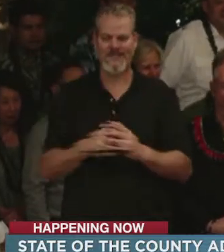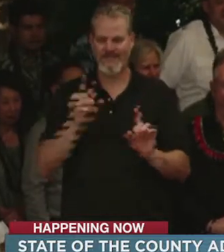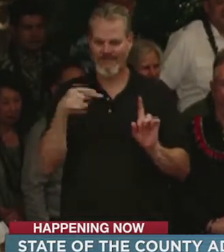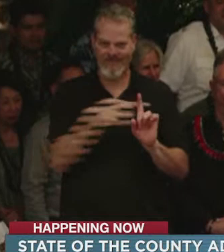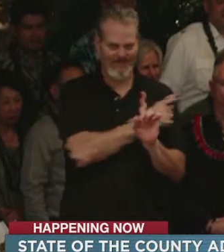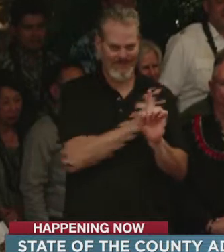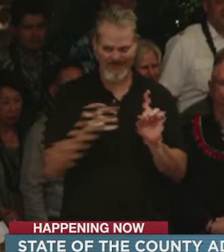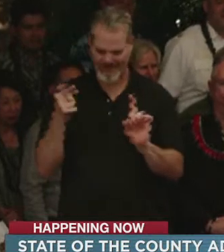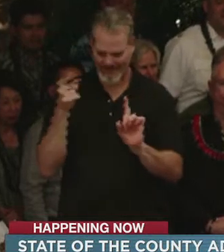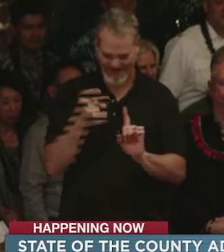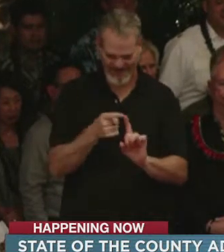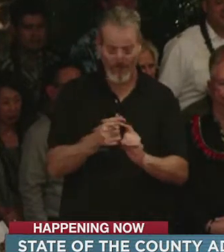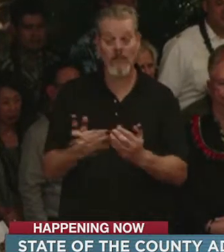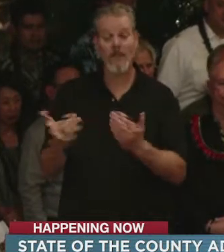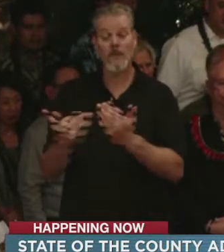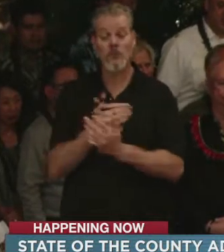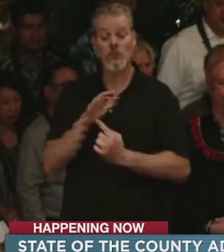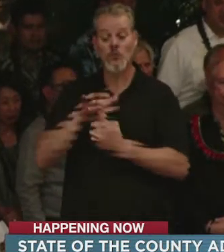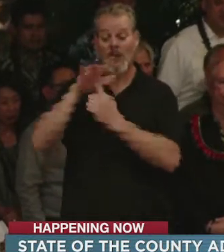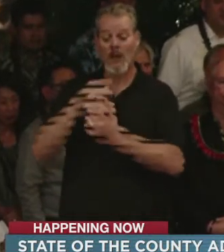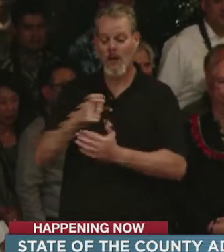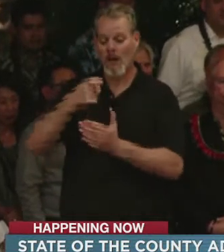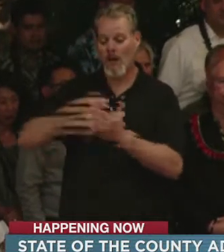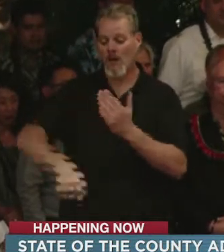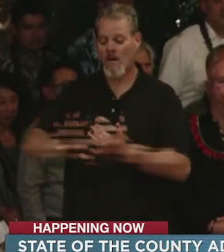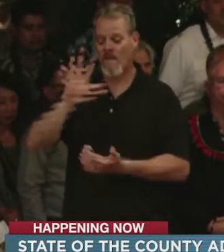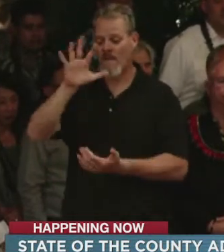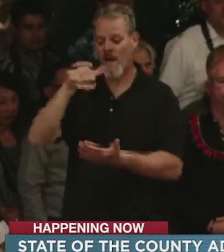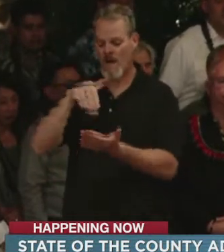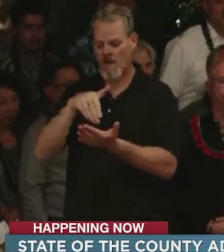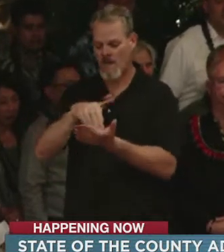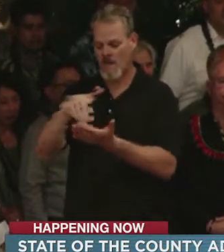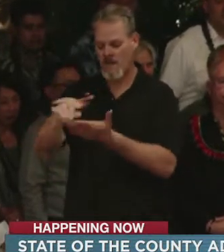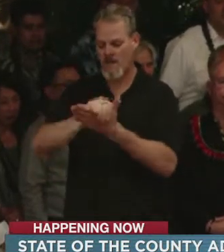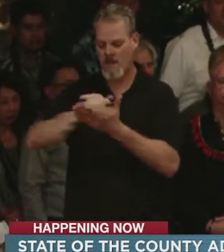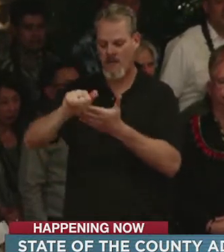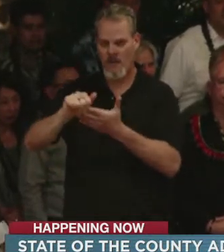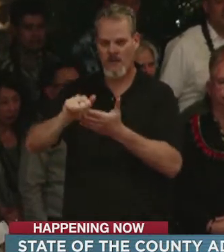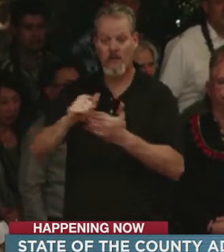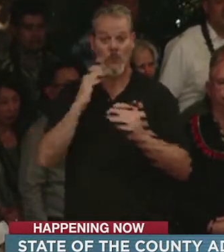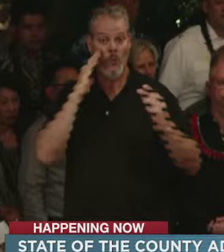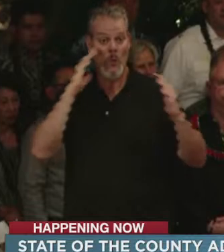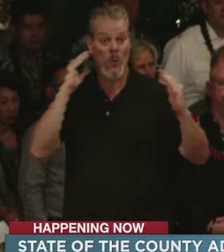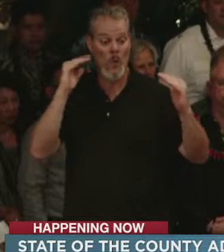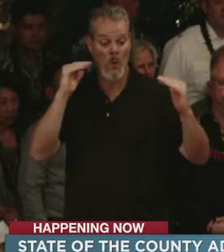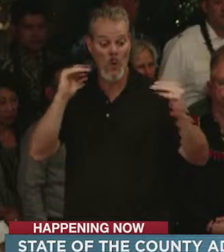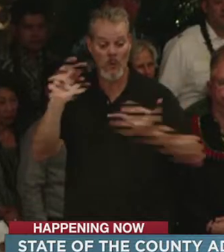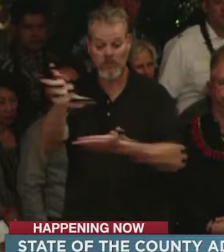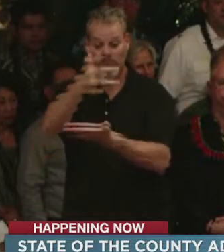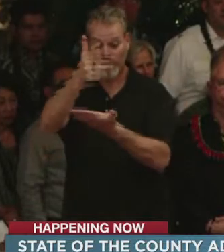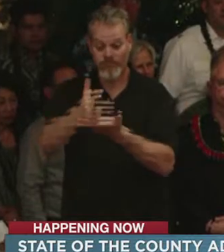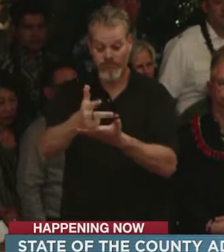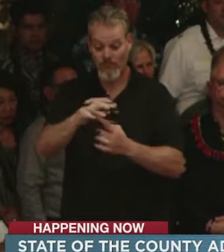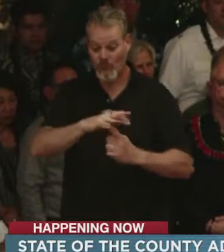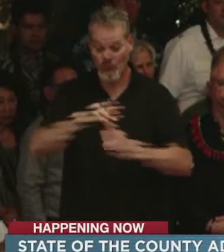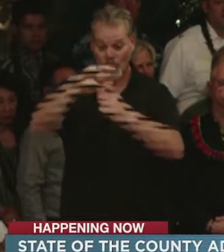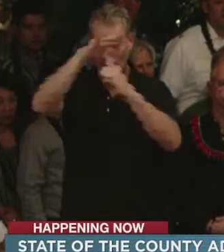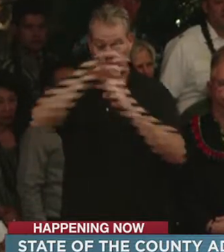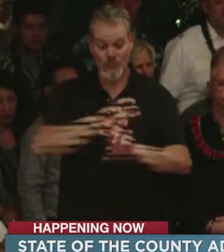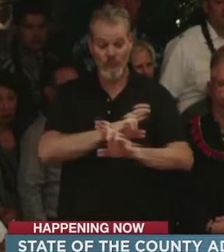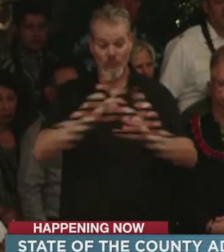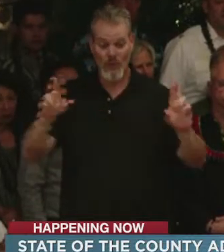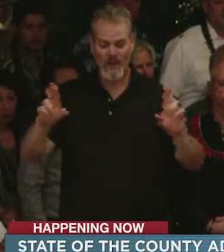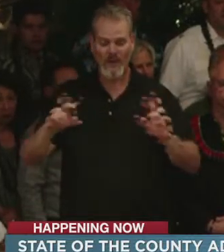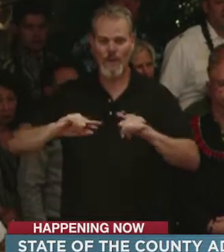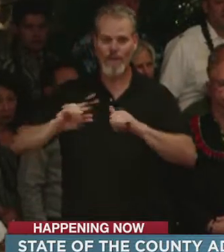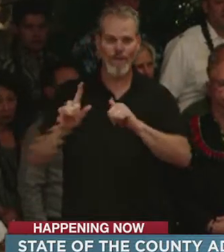This new helicopter will cost $5 million and is anticipated to be on the ground in the first or second quarter of the fiscal